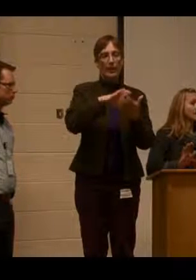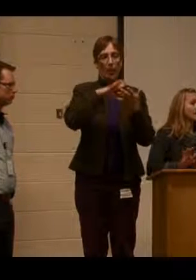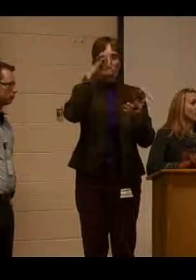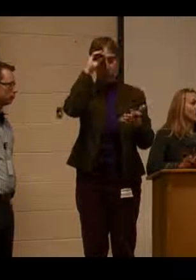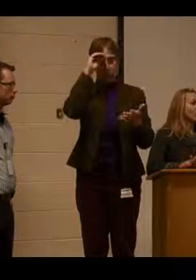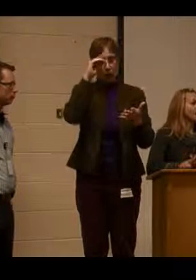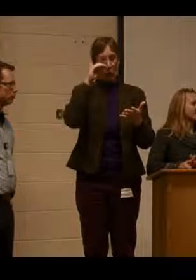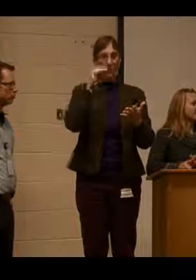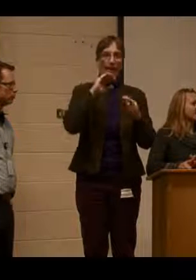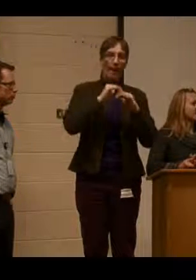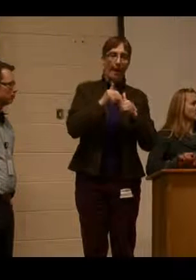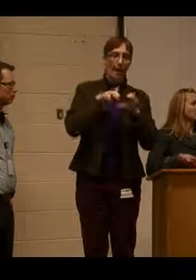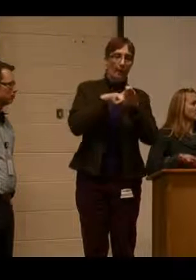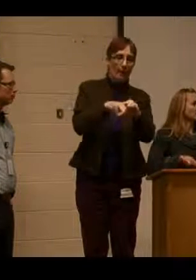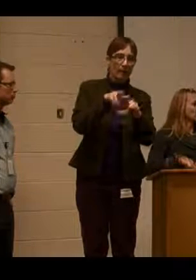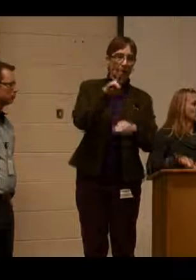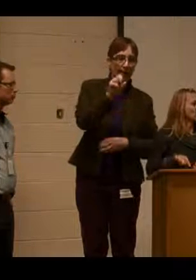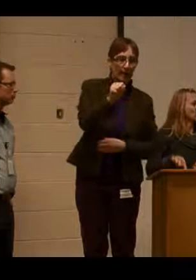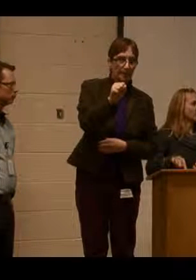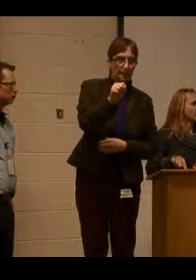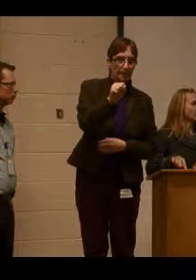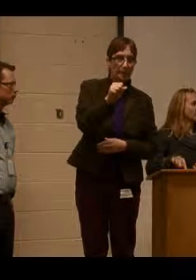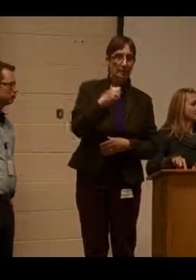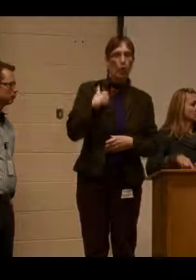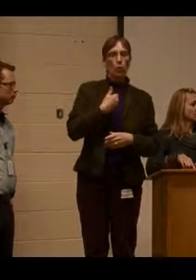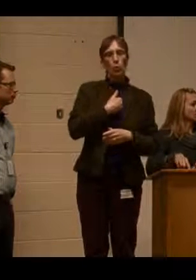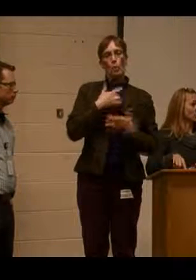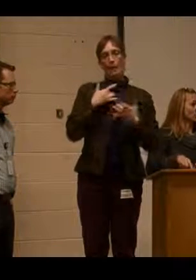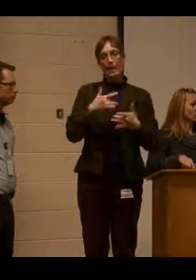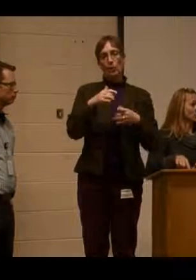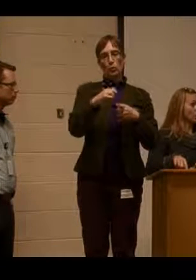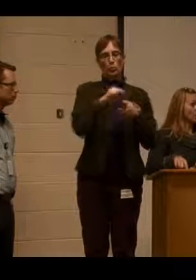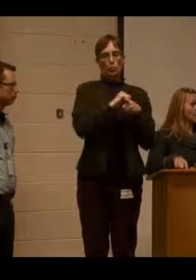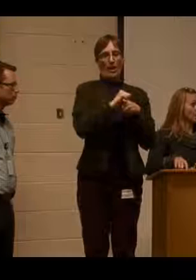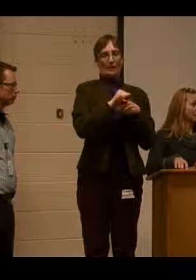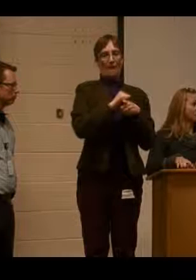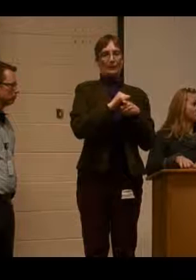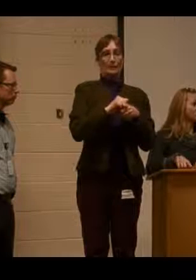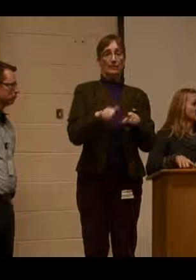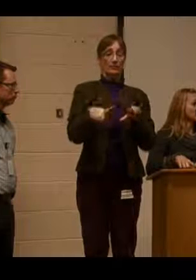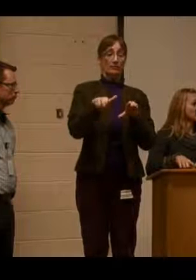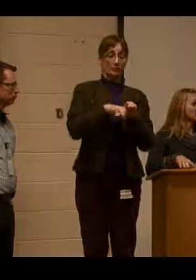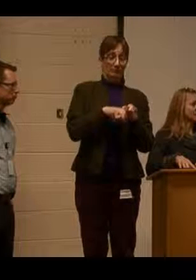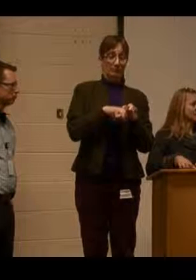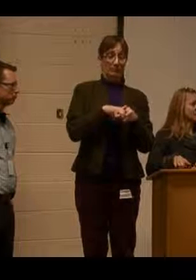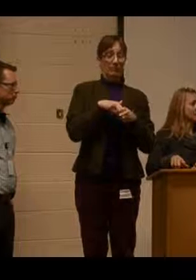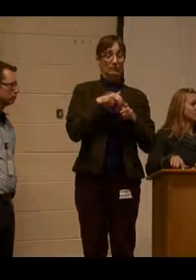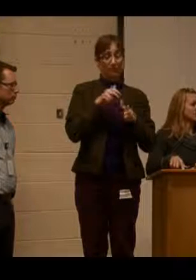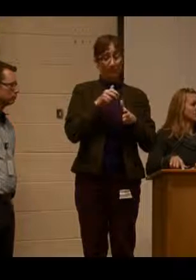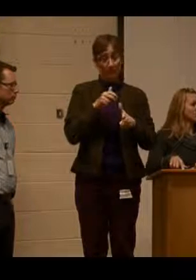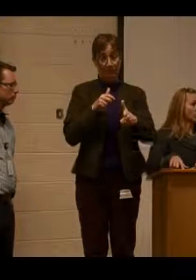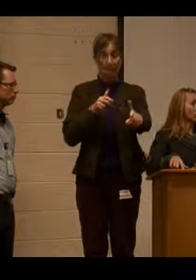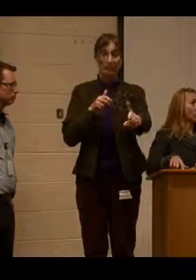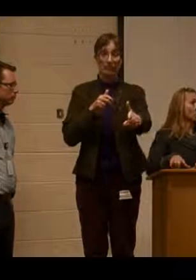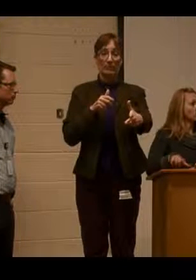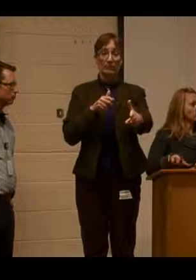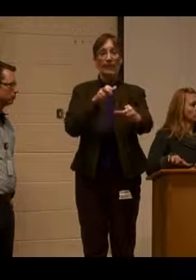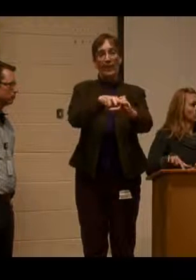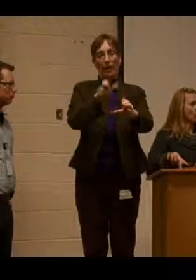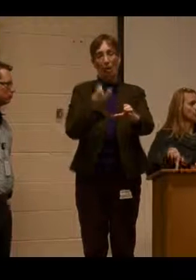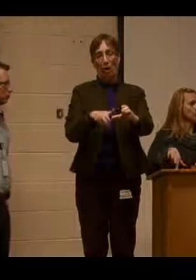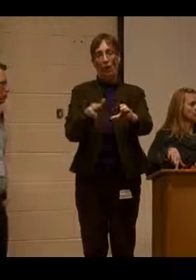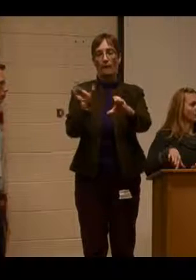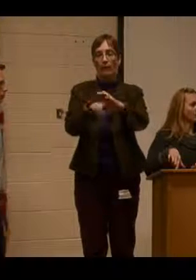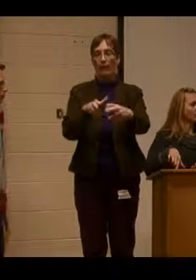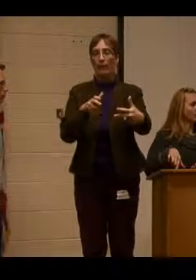from point A to B to make sure that they know how to get to and from CSDB into work or from work to another place,